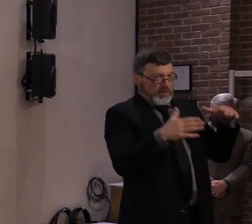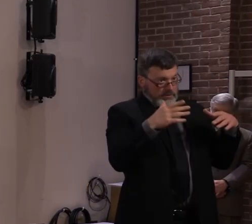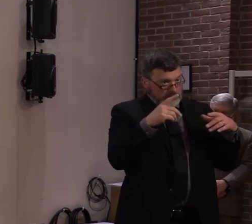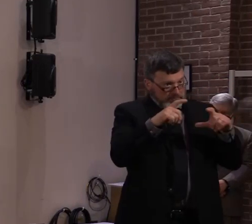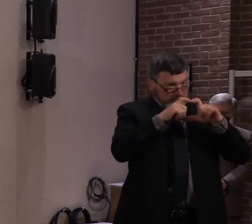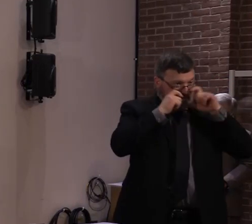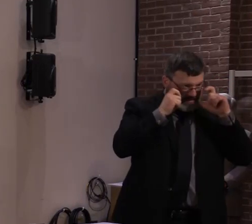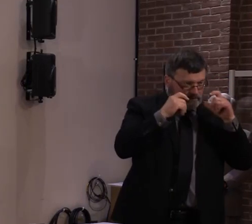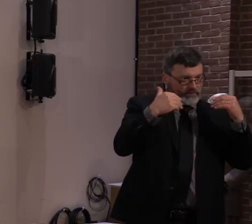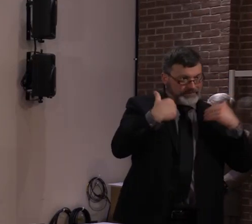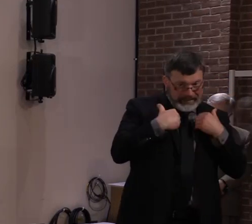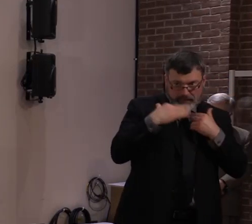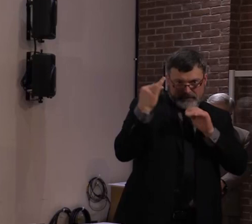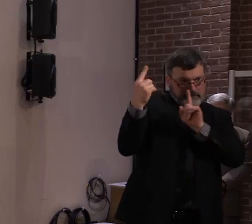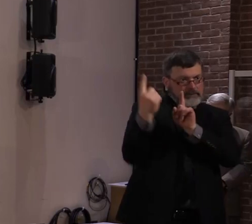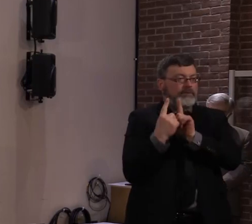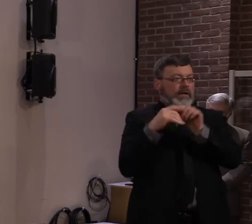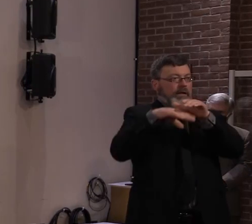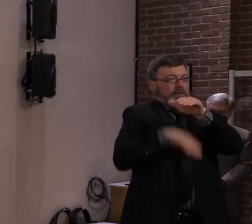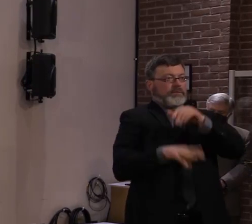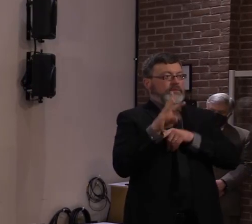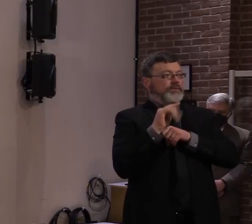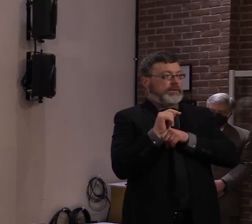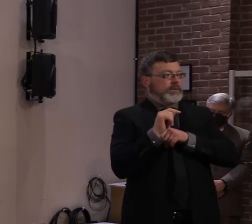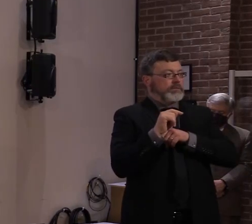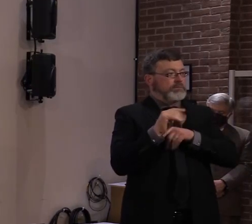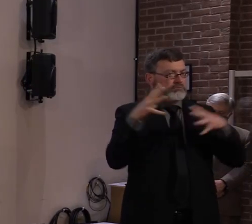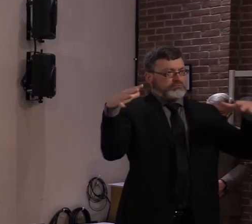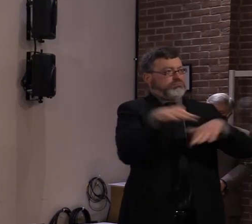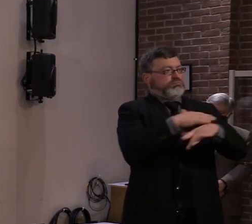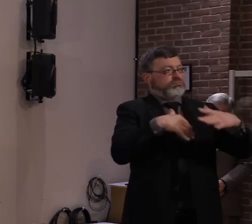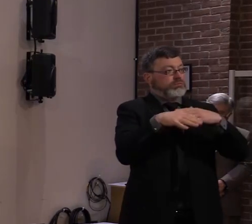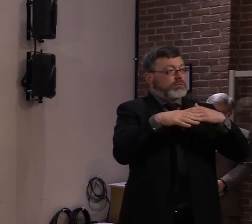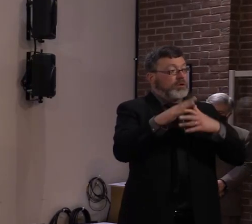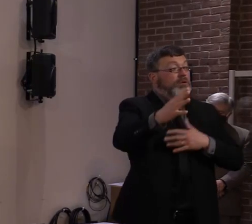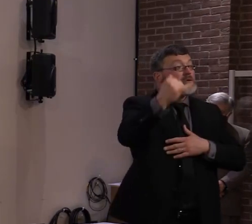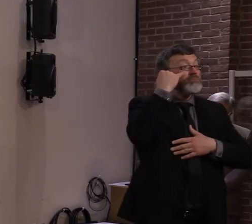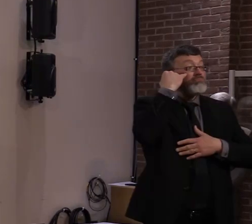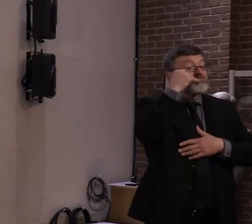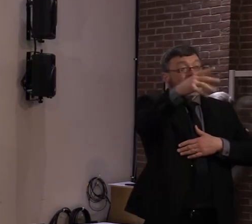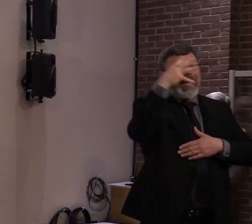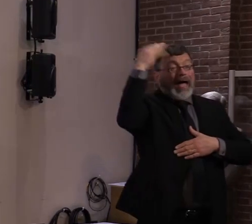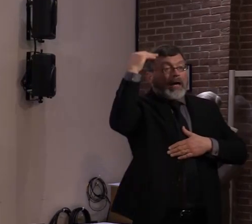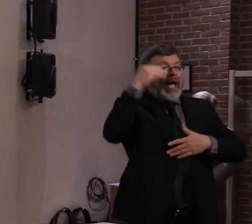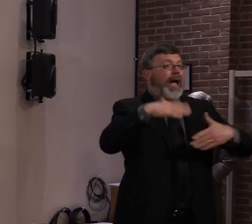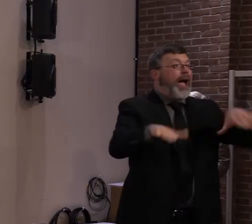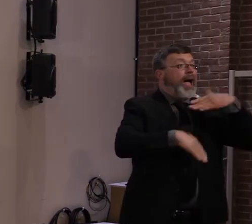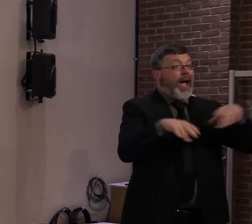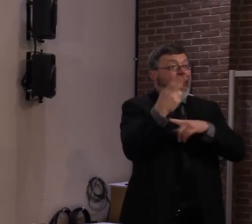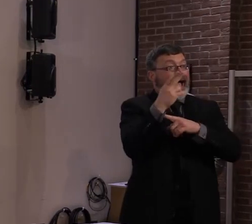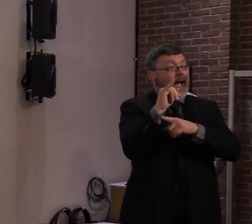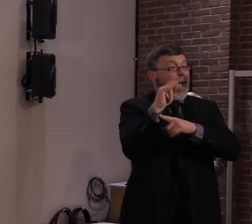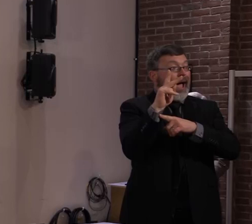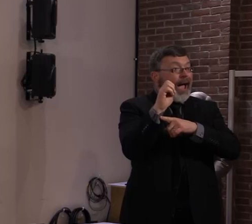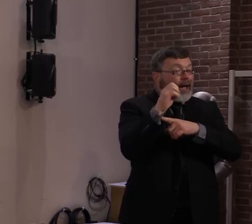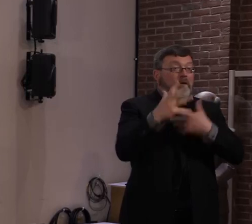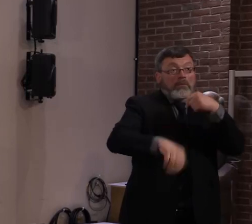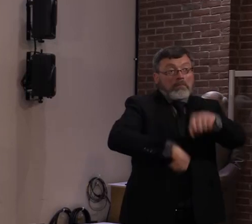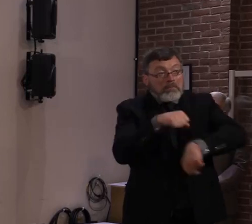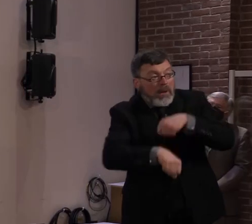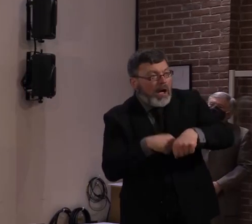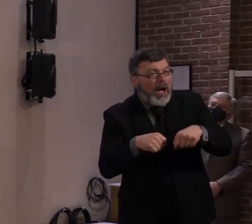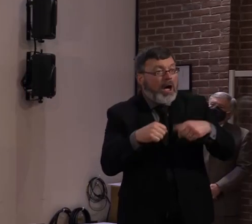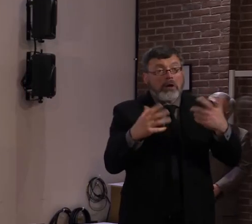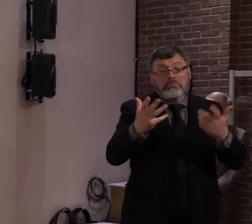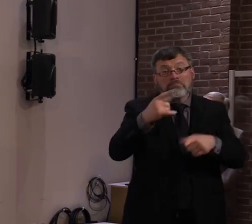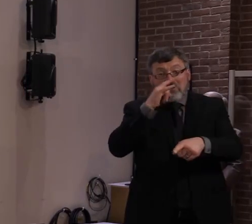or out for biking, or your kids have an outdoor play date, or you're on the